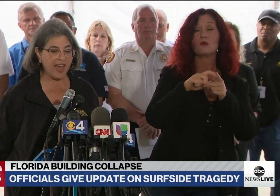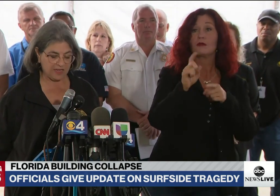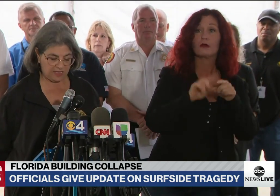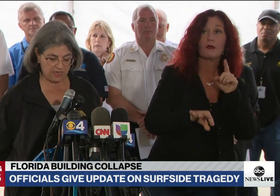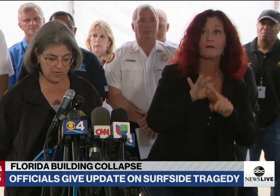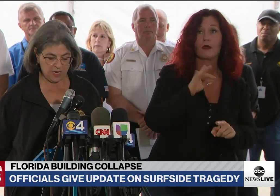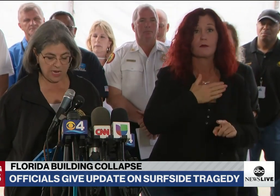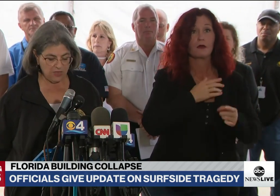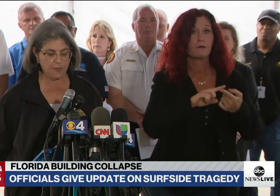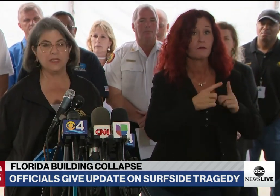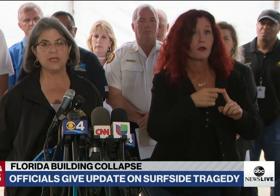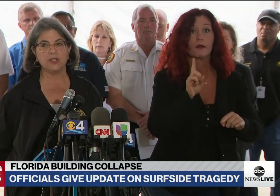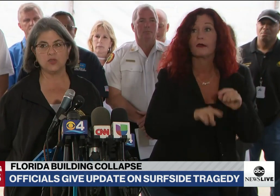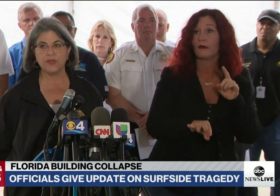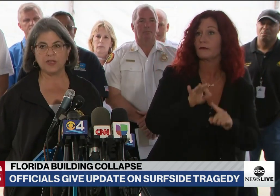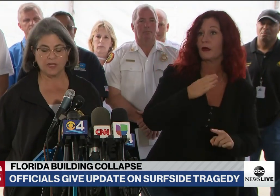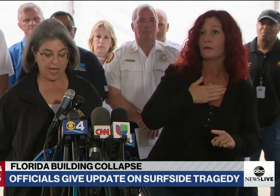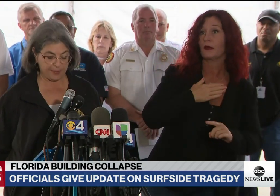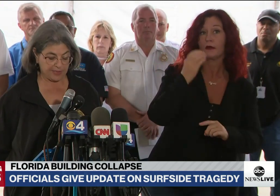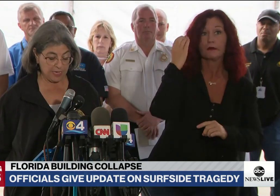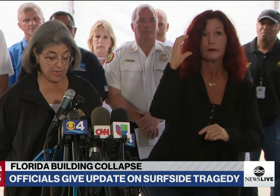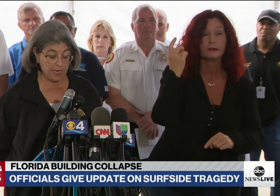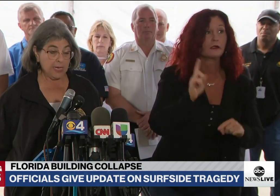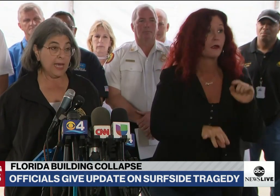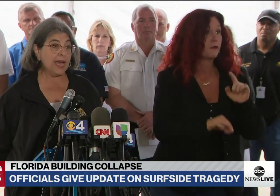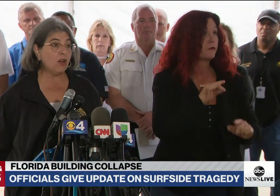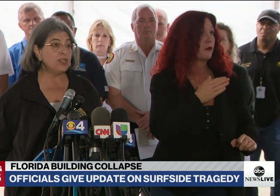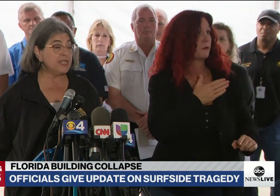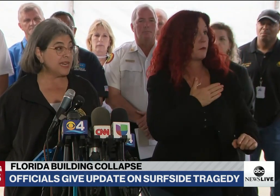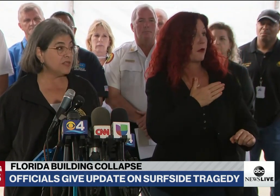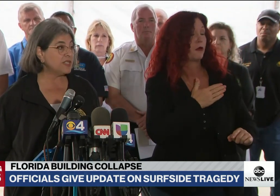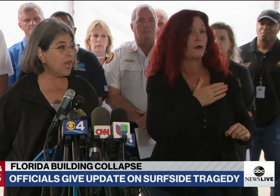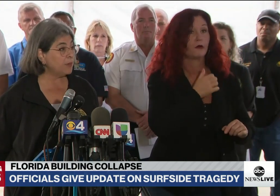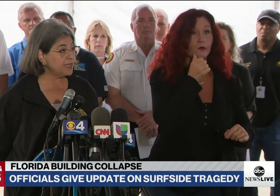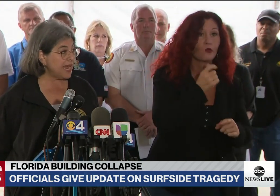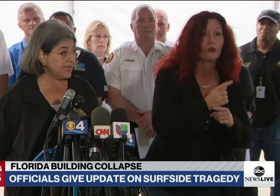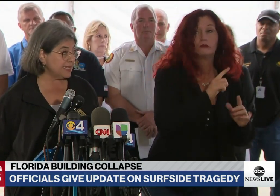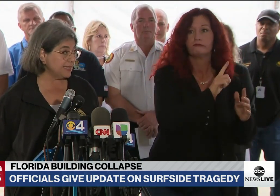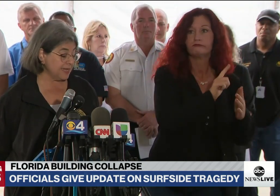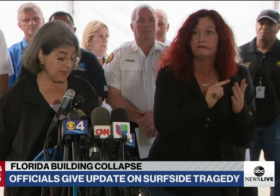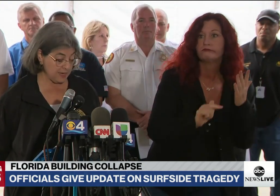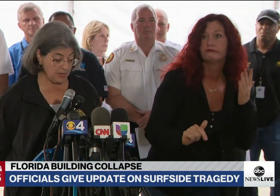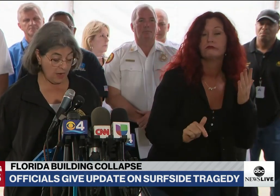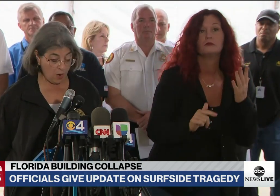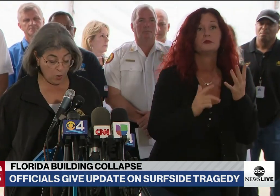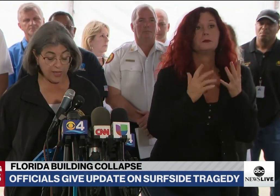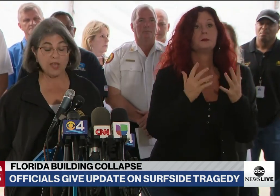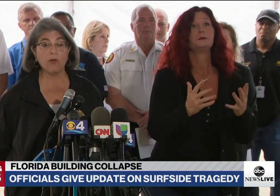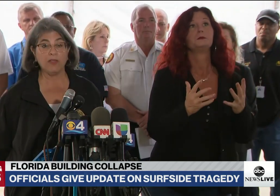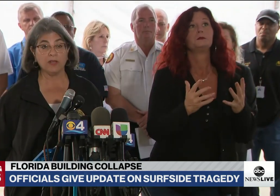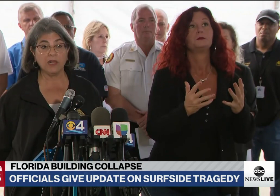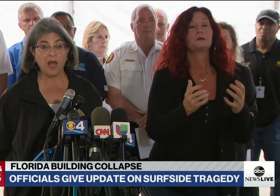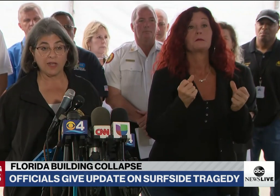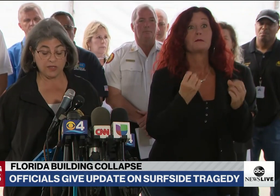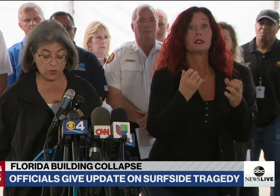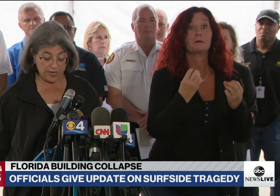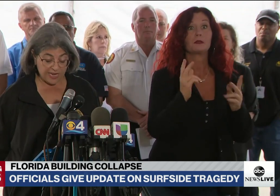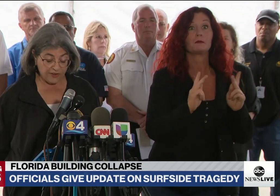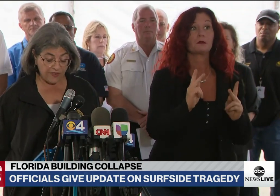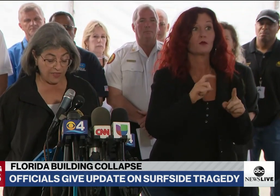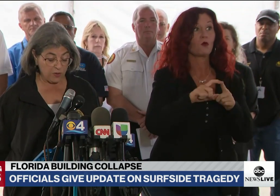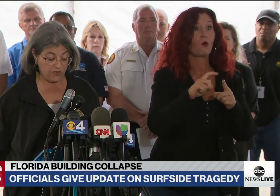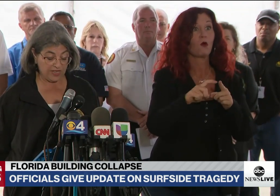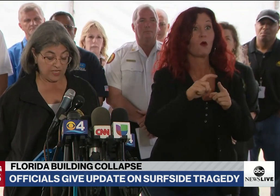in fact in the building during the collapse. And our detectives simultaneously are working around the clock